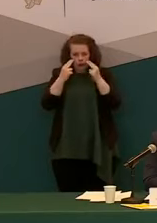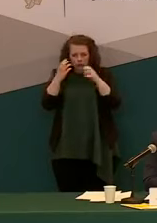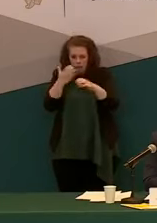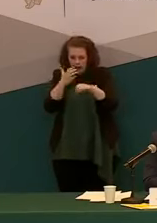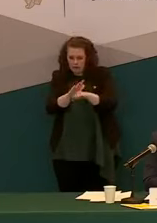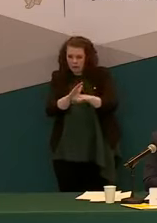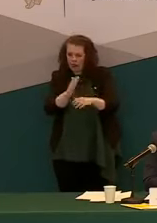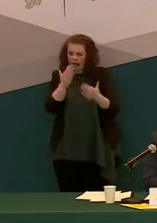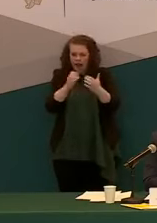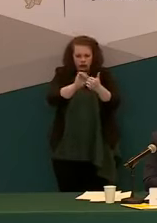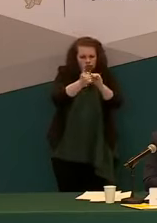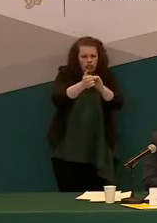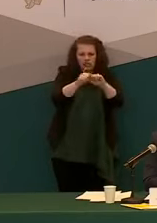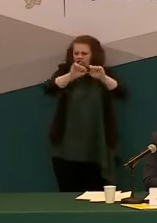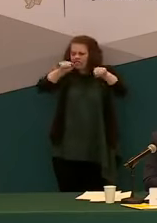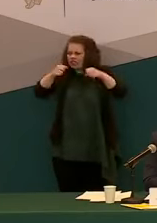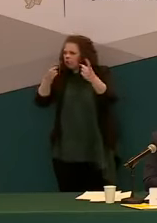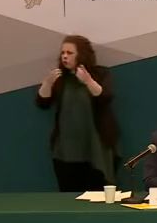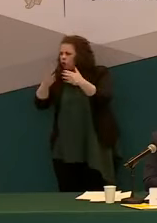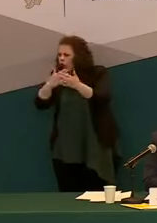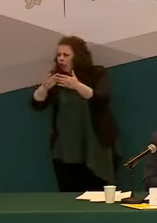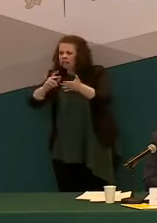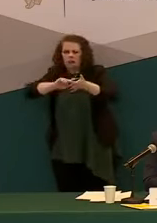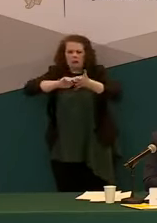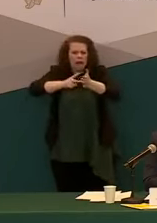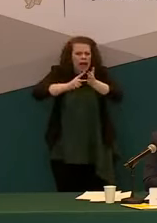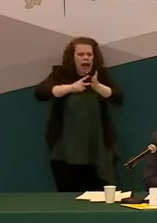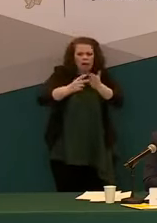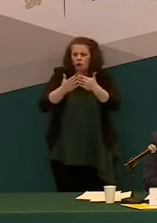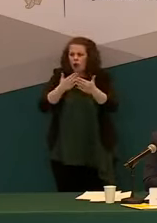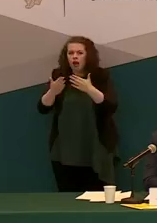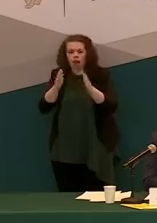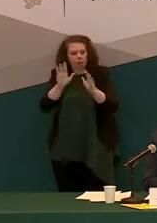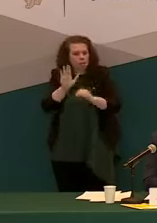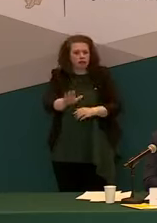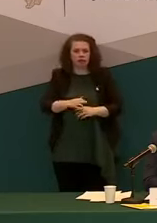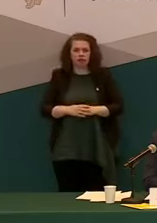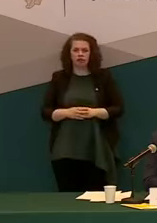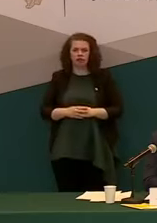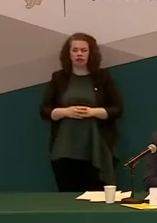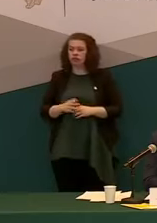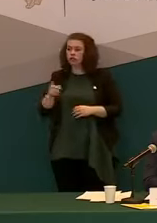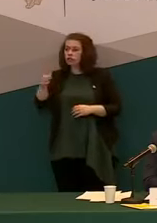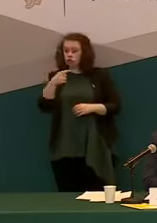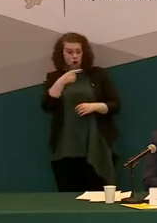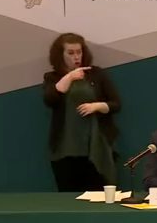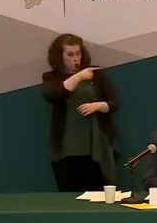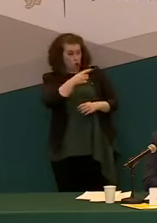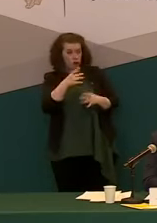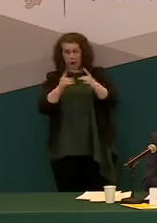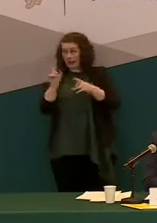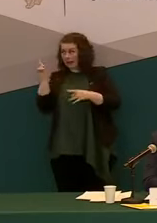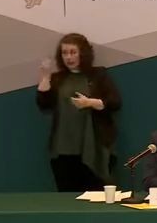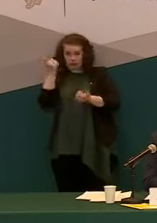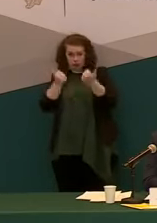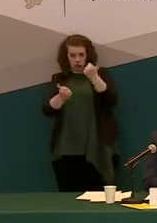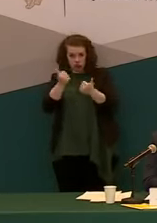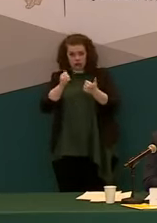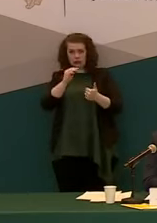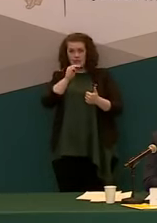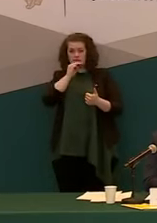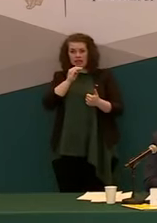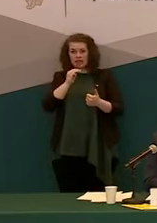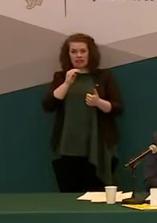be done with a very low risk of transmitting the virus? And in making that judgment, you're taking a risk because you couldn't predict,